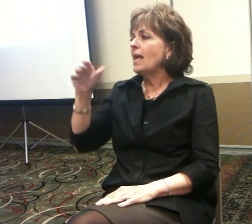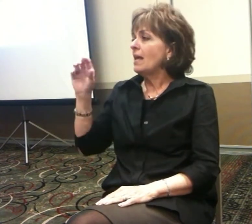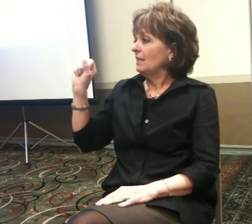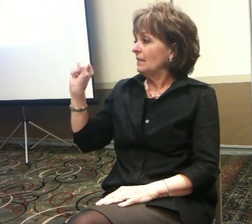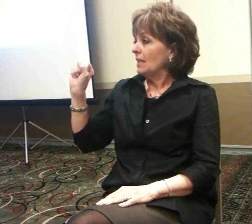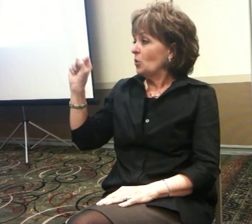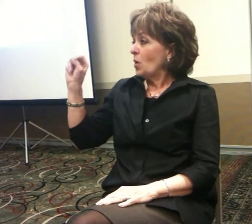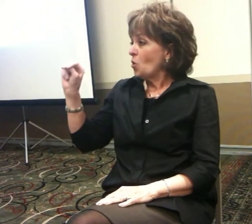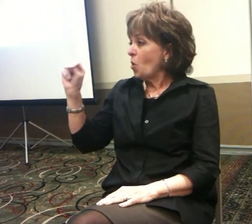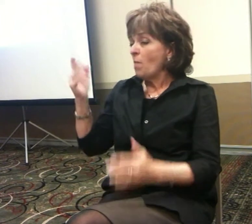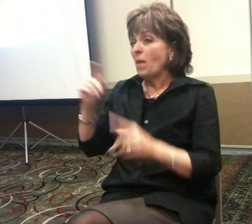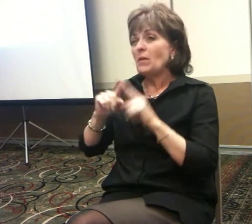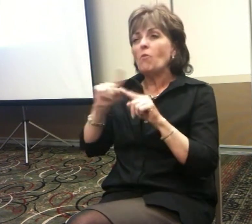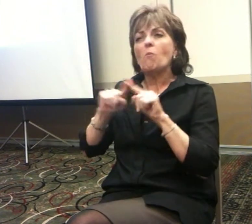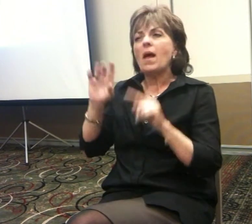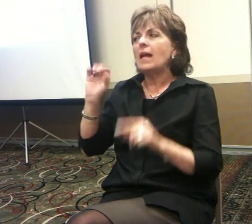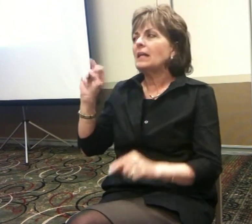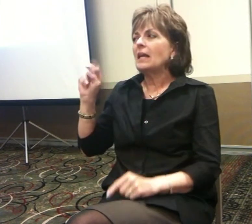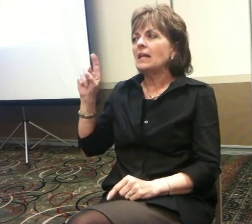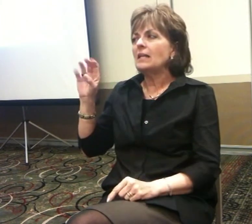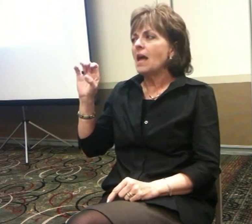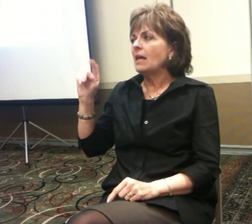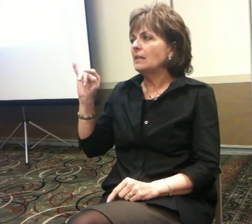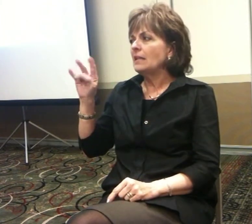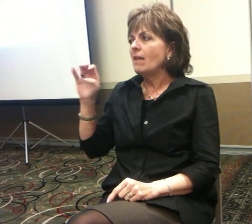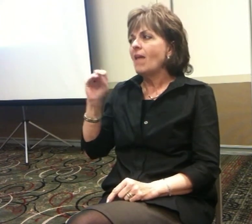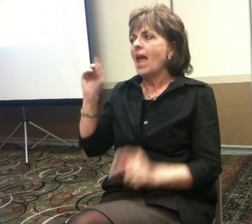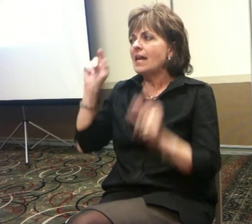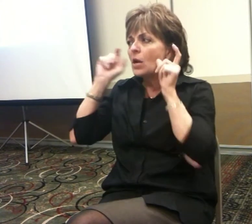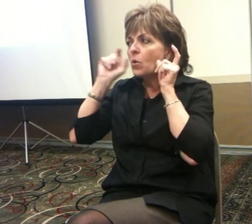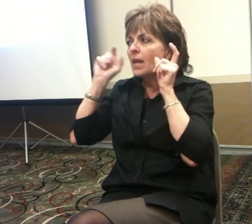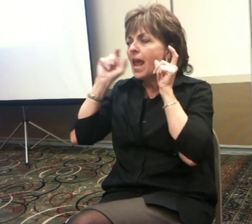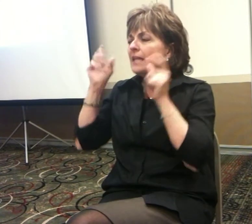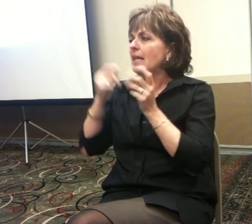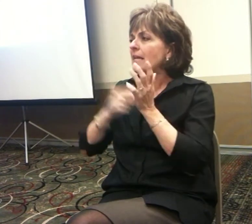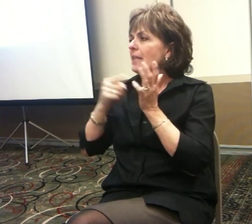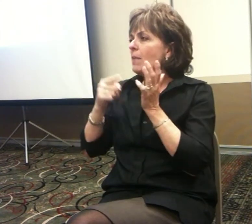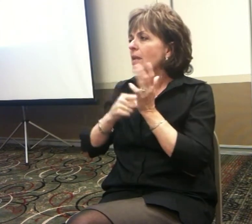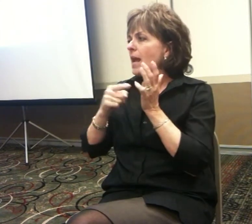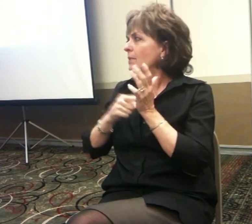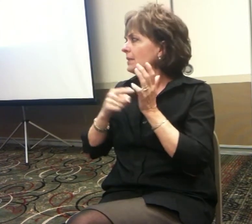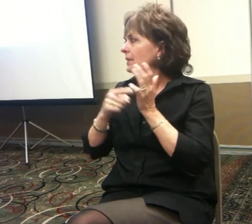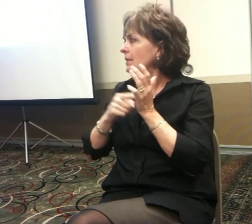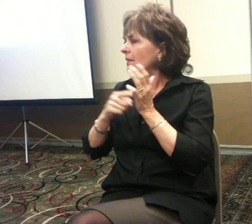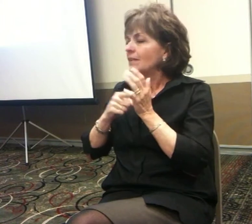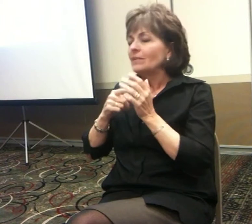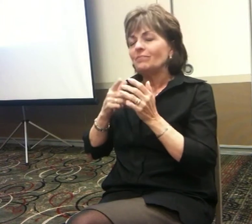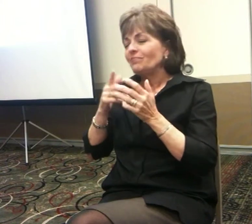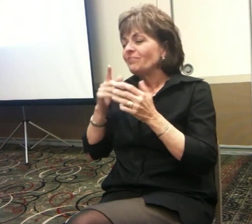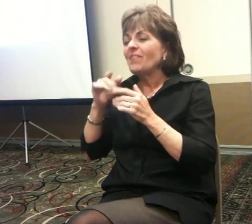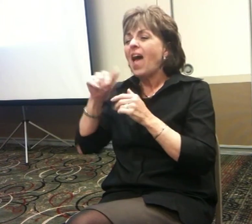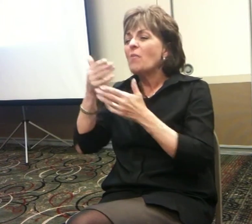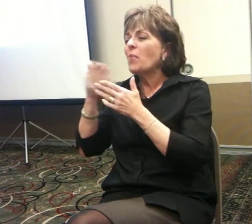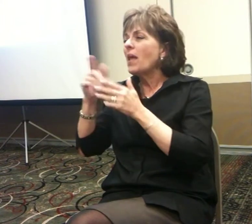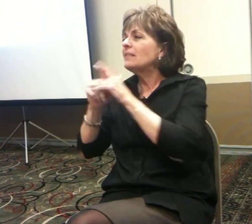But with the conductive loss and the hearing aids, in sometimes, not in sometimes, what else was going on? And in